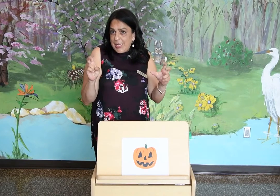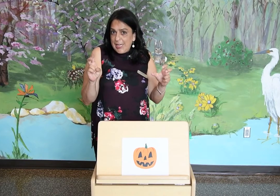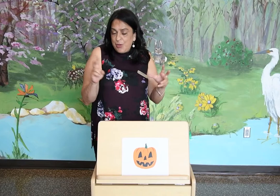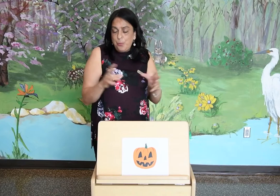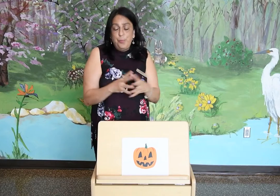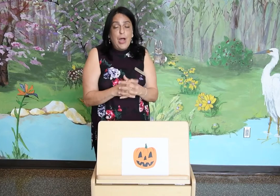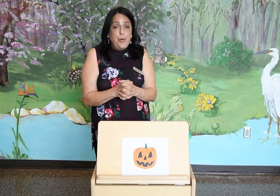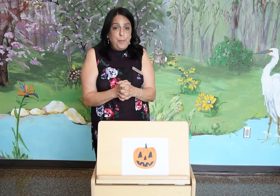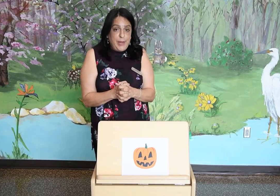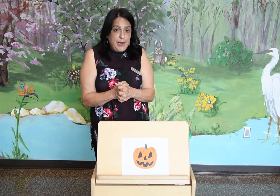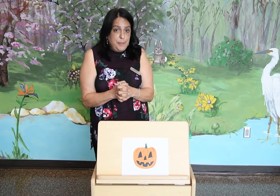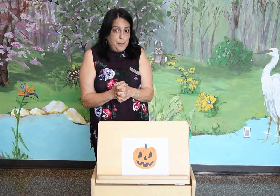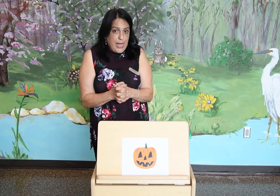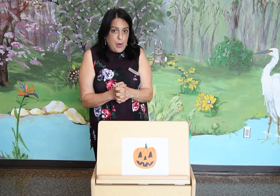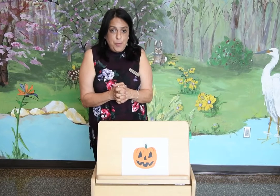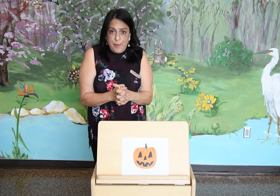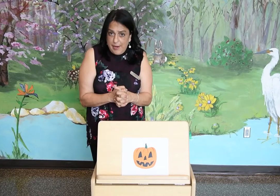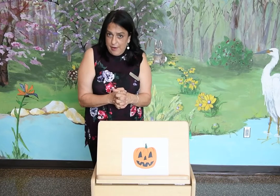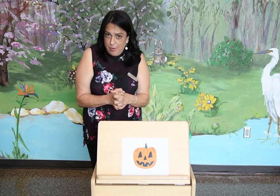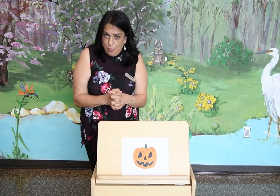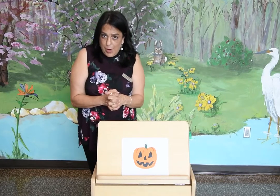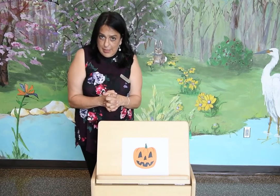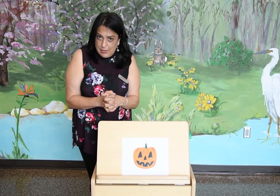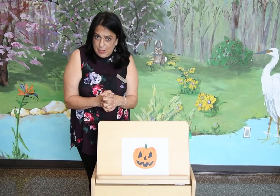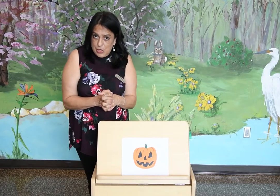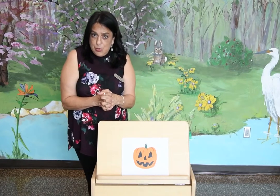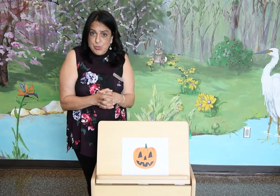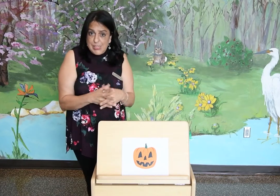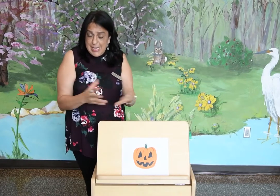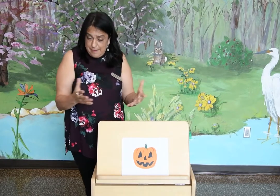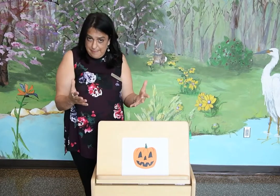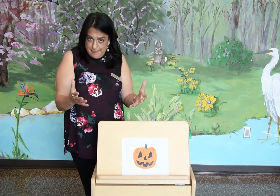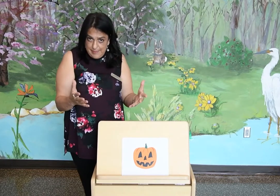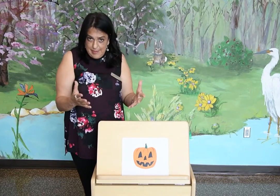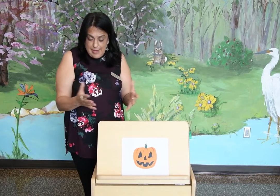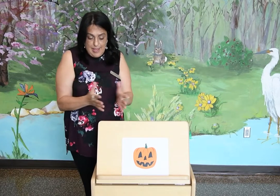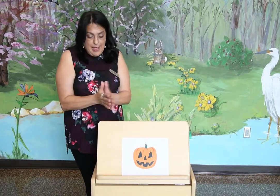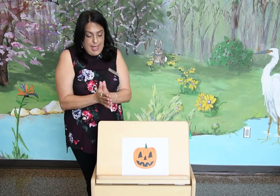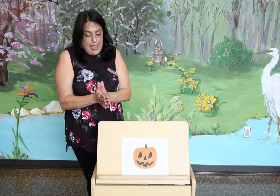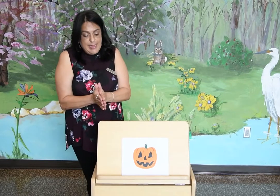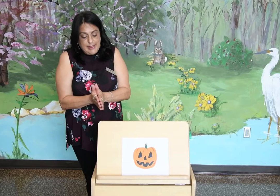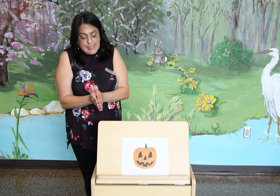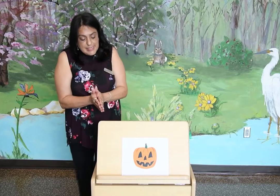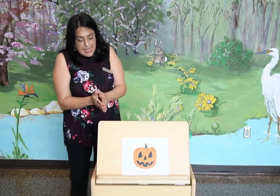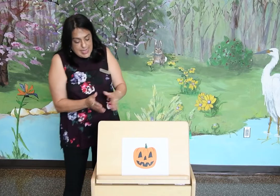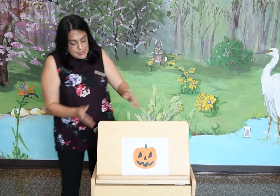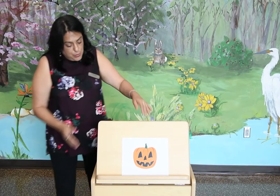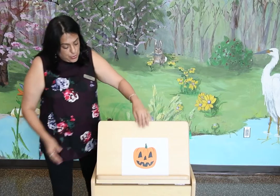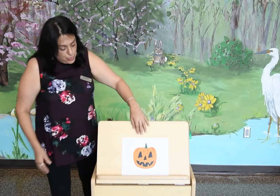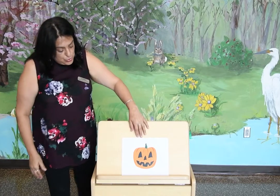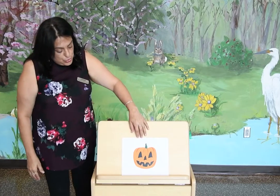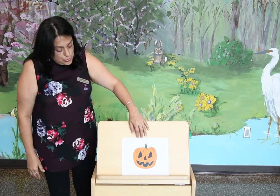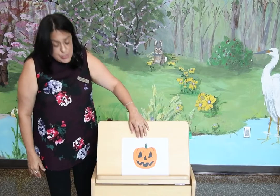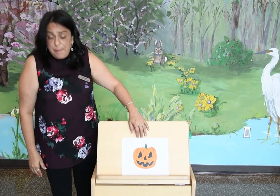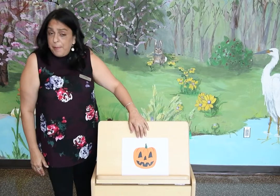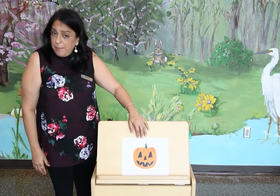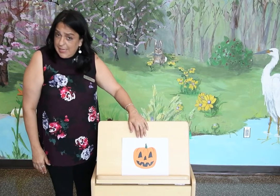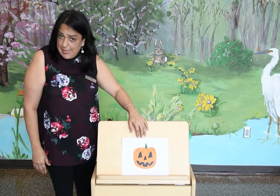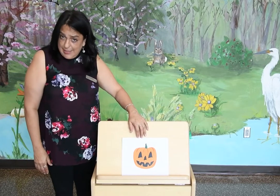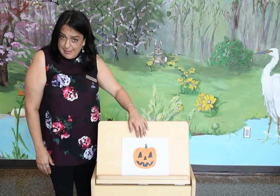to Brown Bear, What Do You See? And in this case, we're going to use a pumpkin